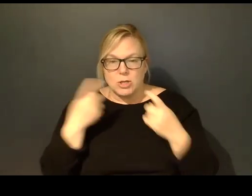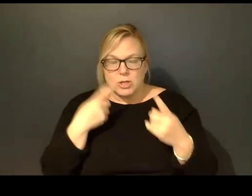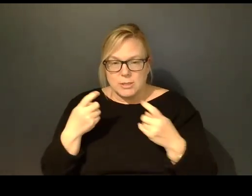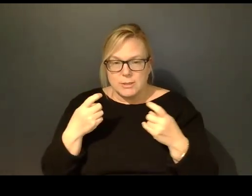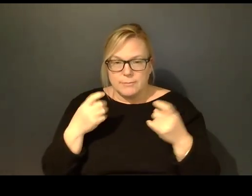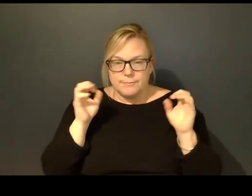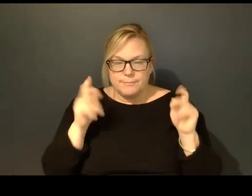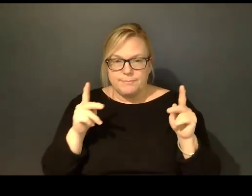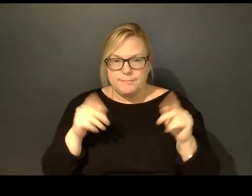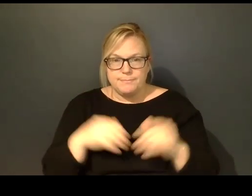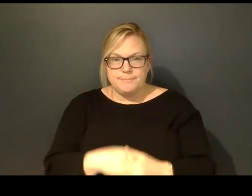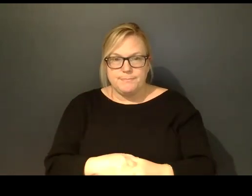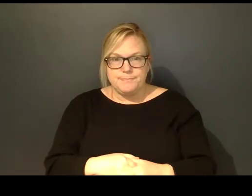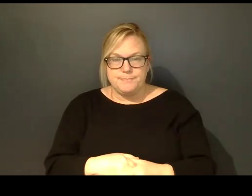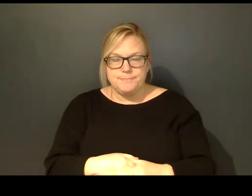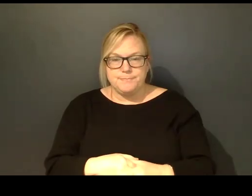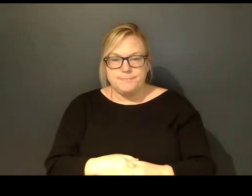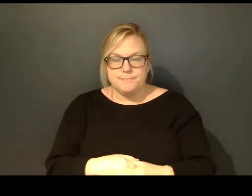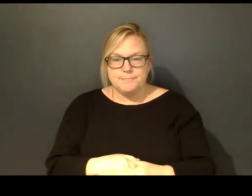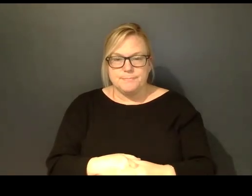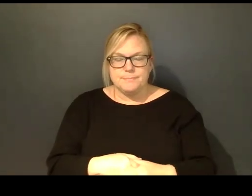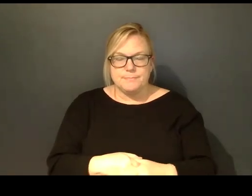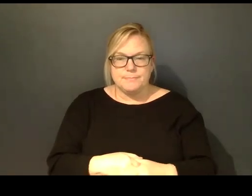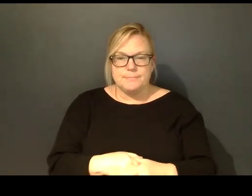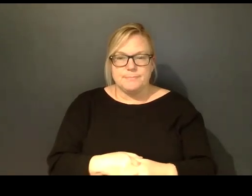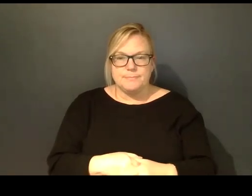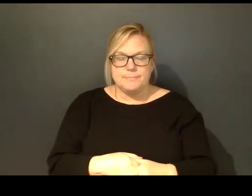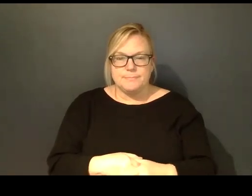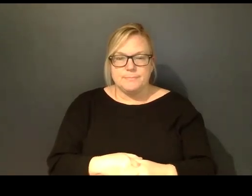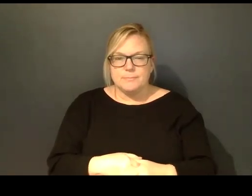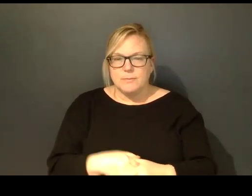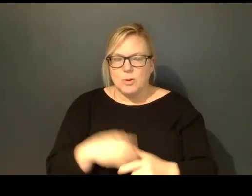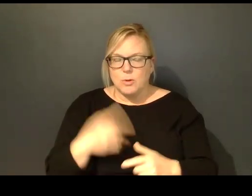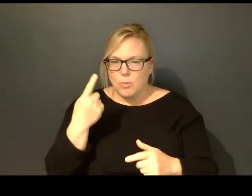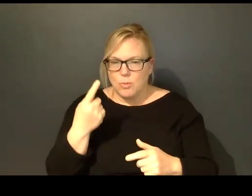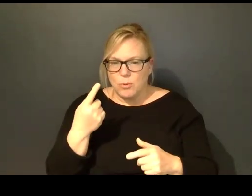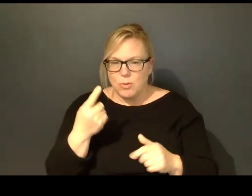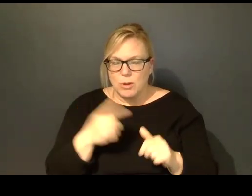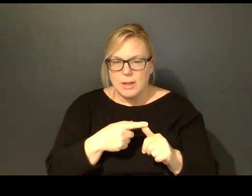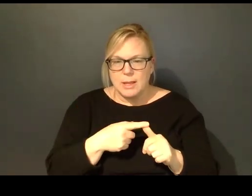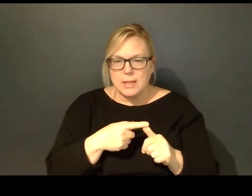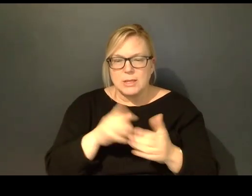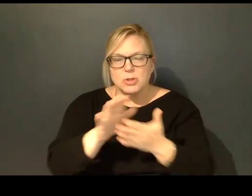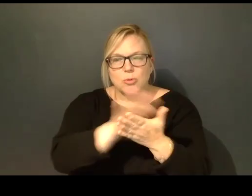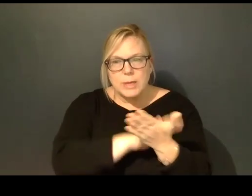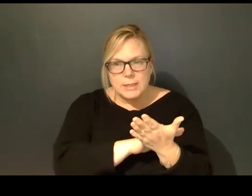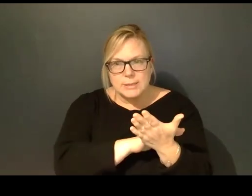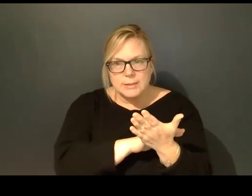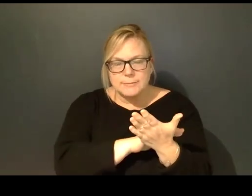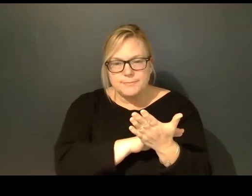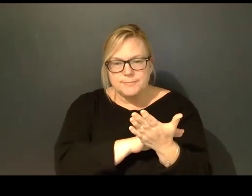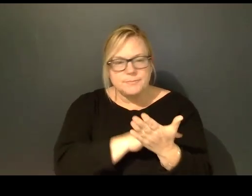ado, it's a comment mentioning how screens are not